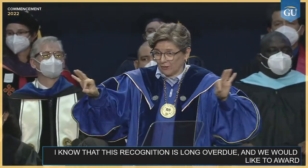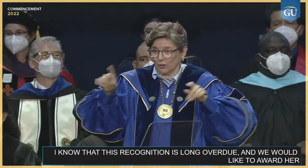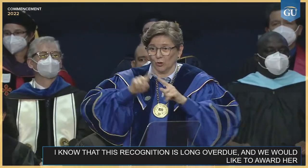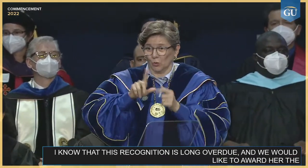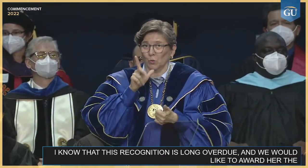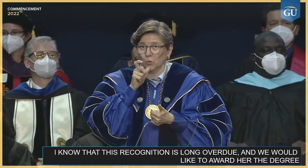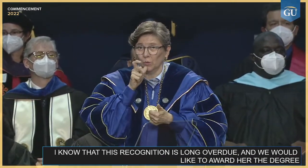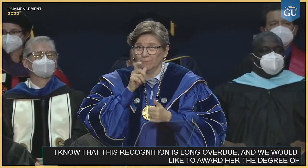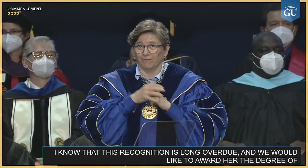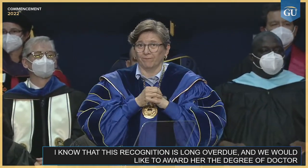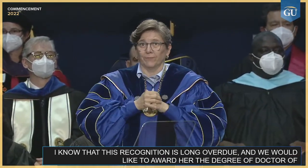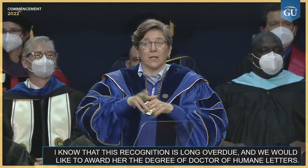The second degree